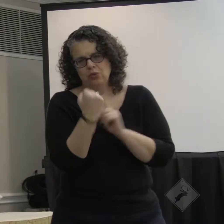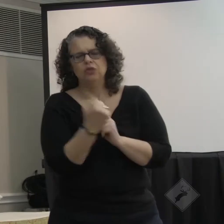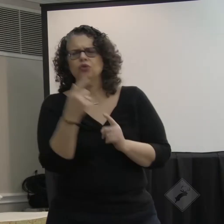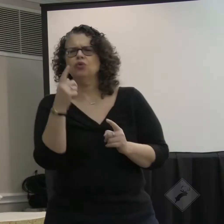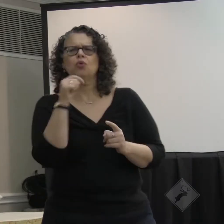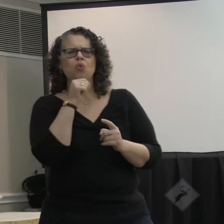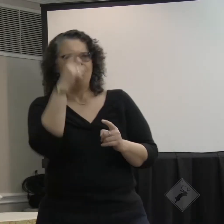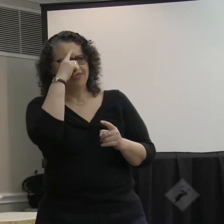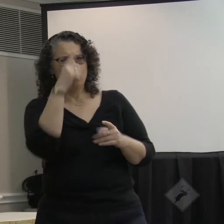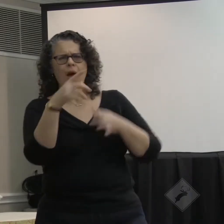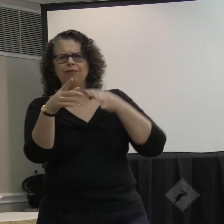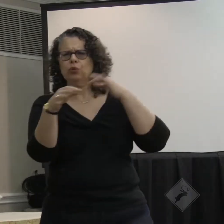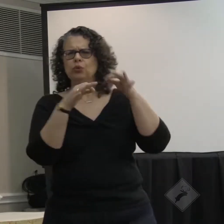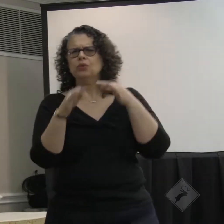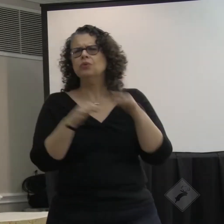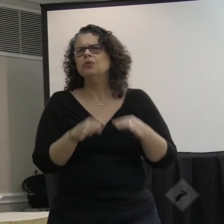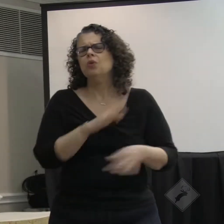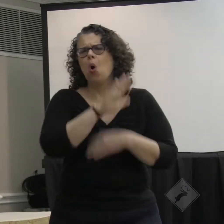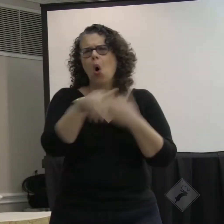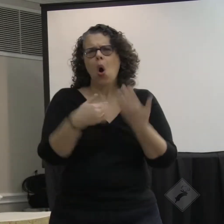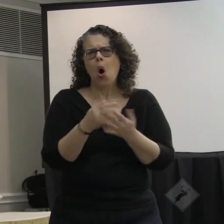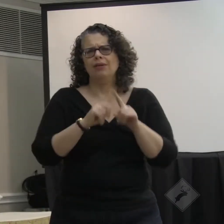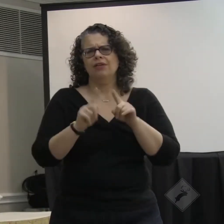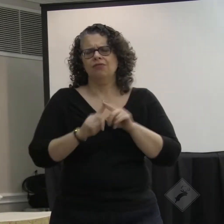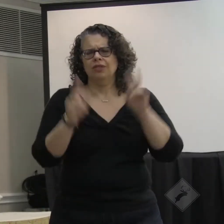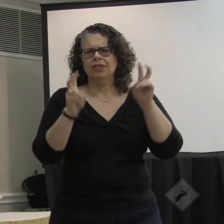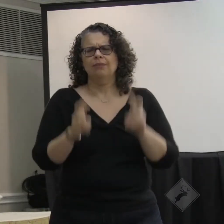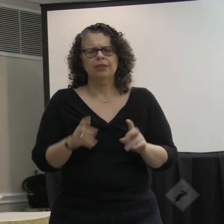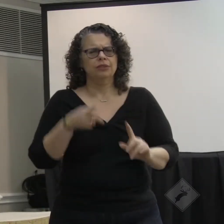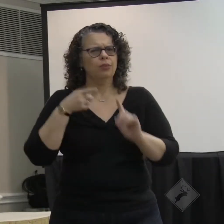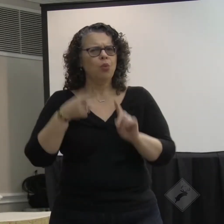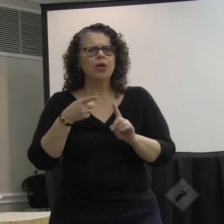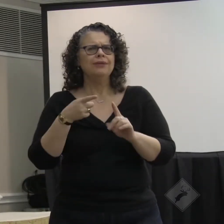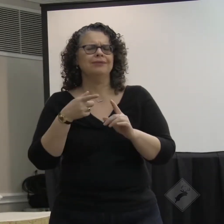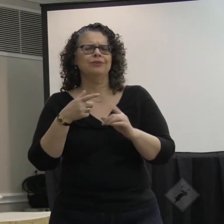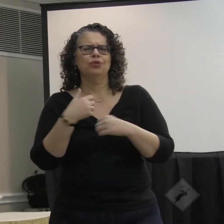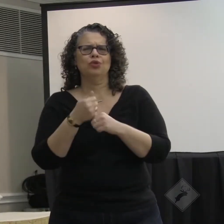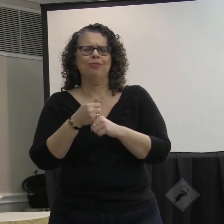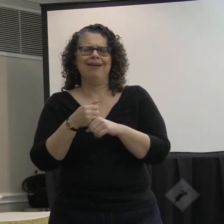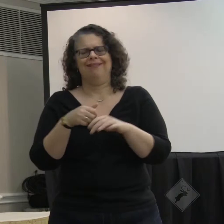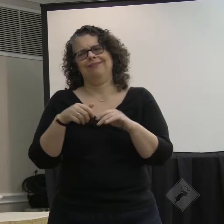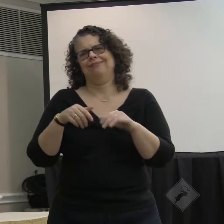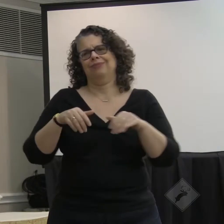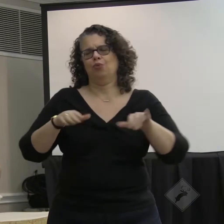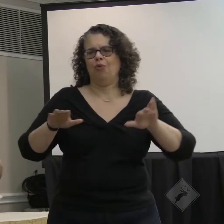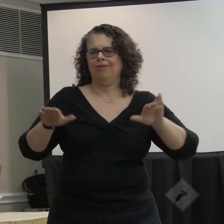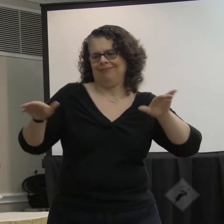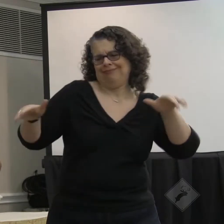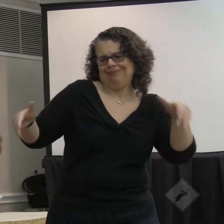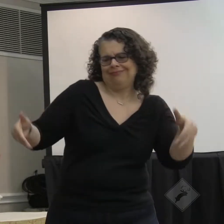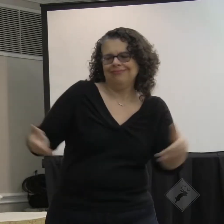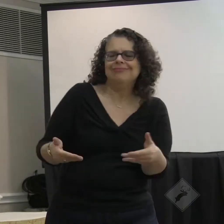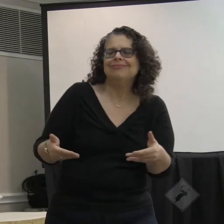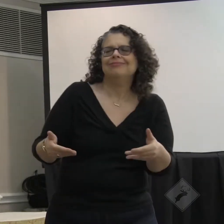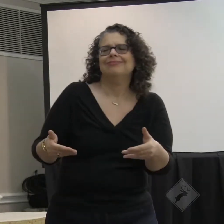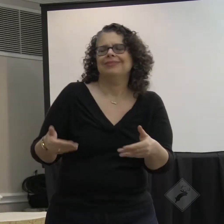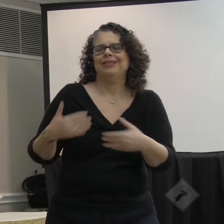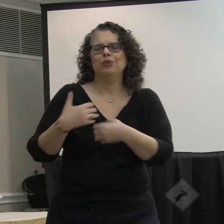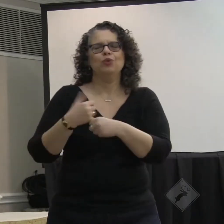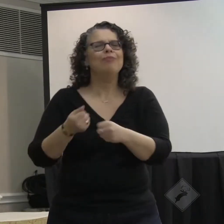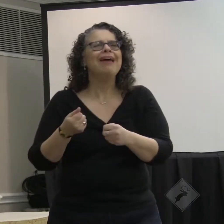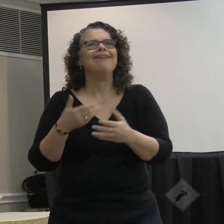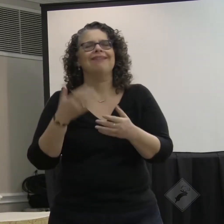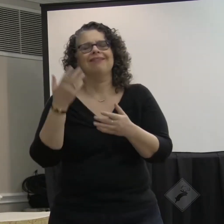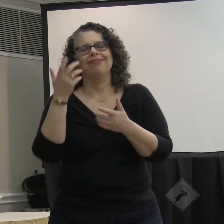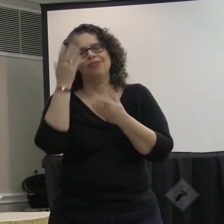that you have to cover all the topics. What you're really trying to create is an entry point with what you're doing, to open the access so that people